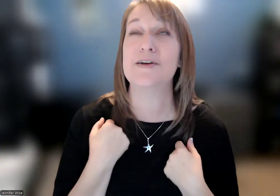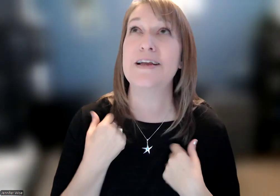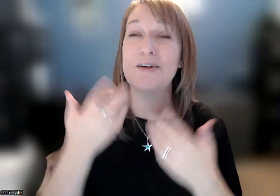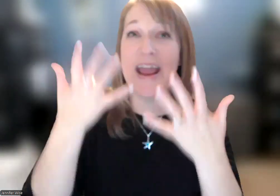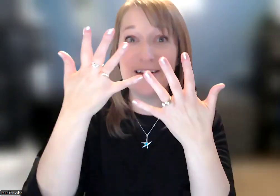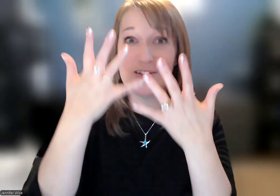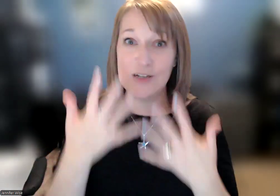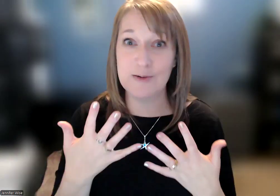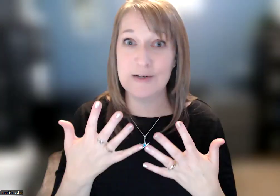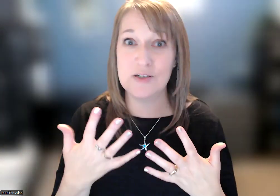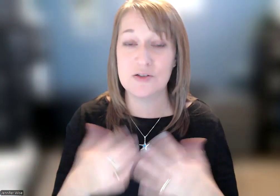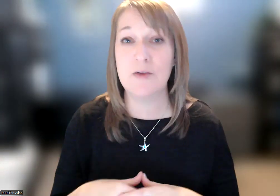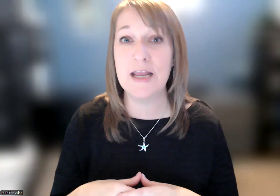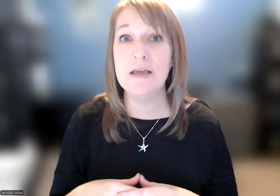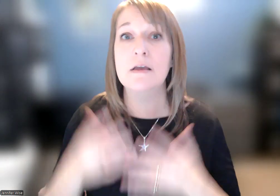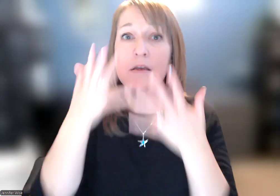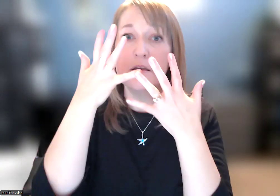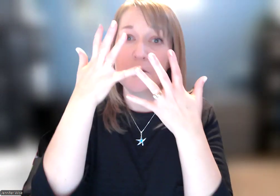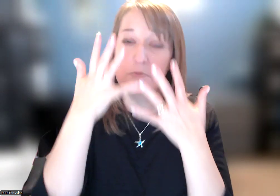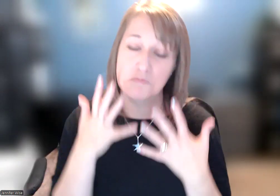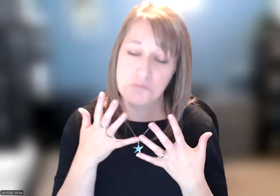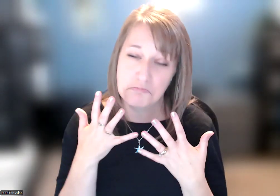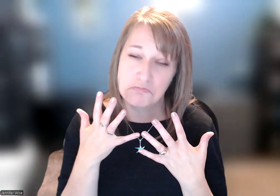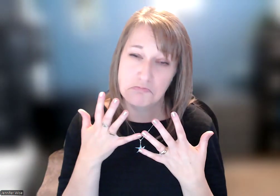your hands are going to go down too. So ready?